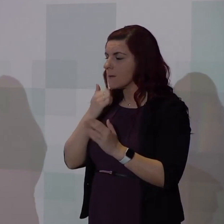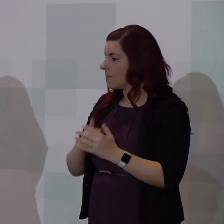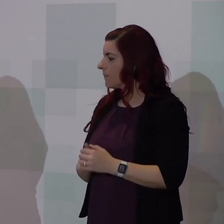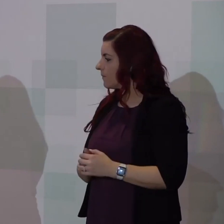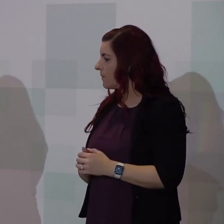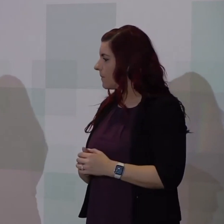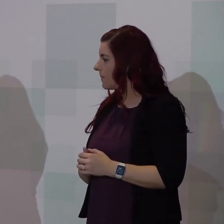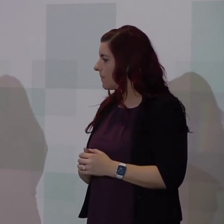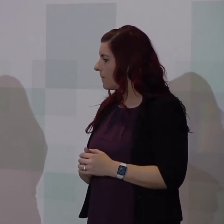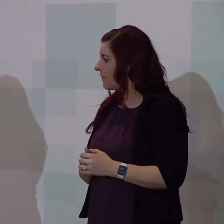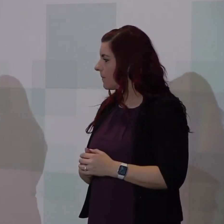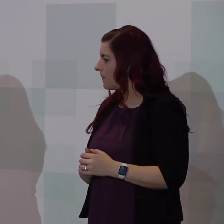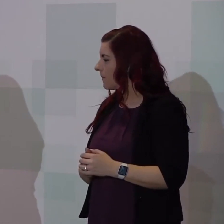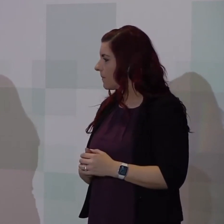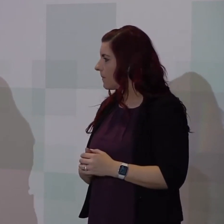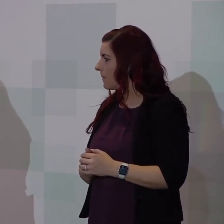Okay.